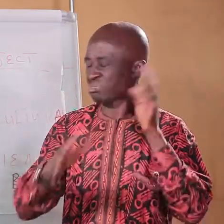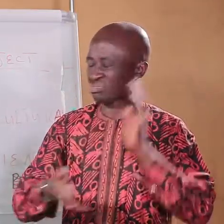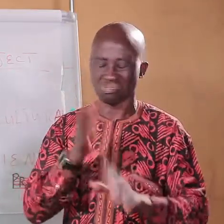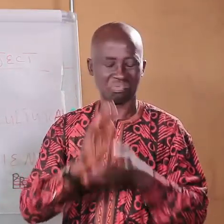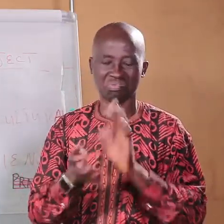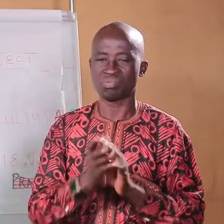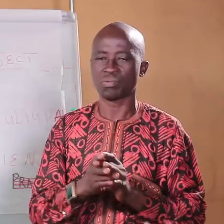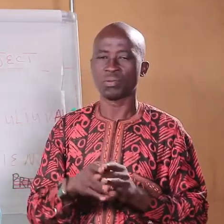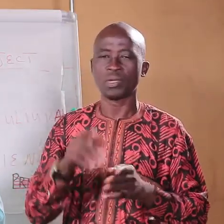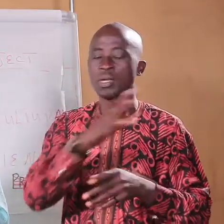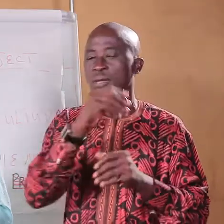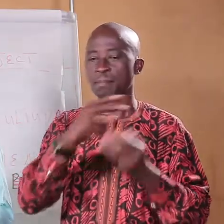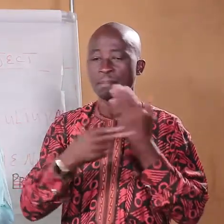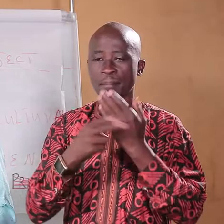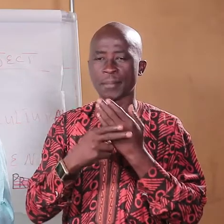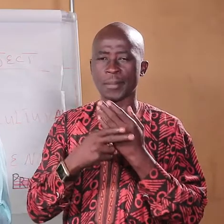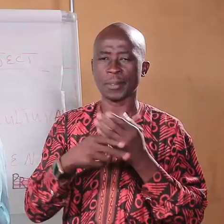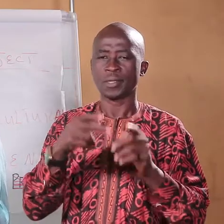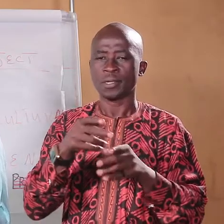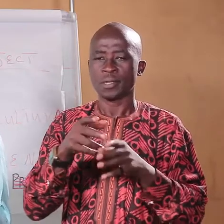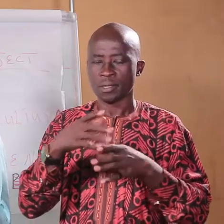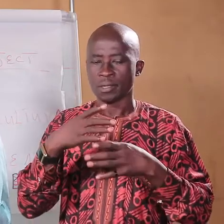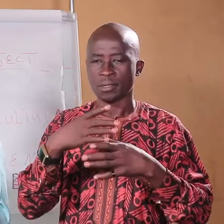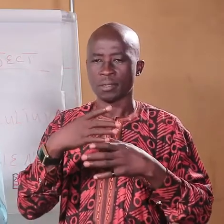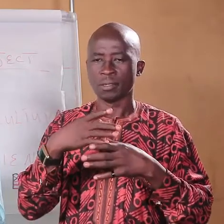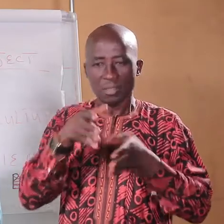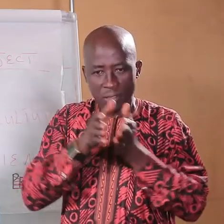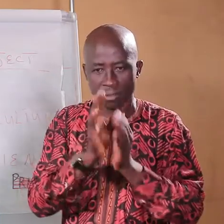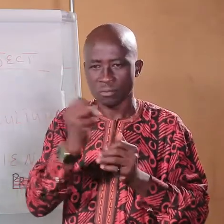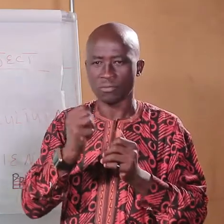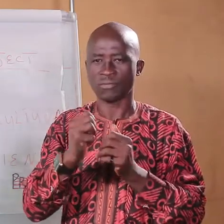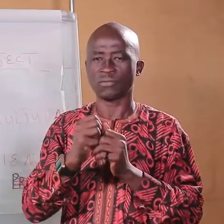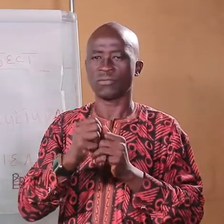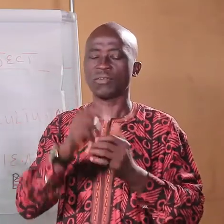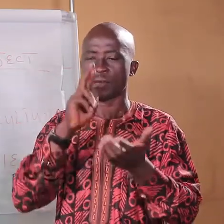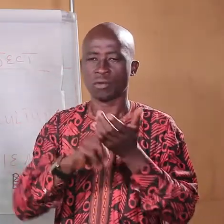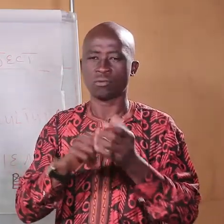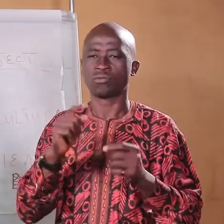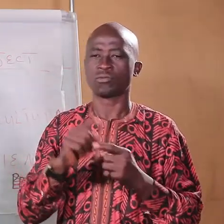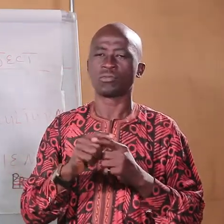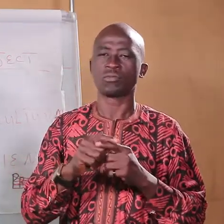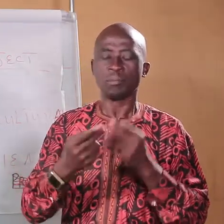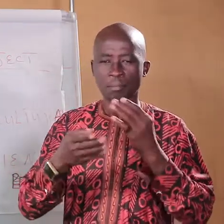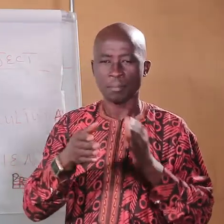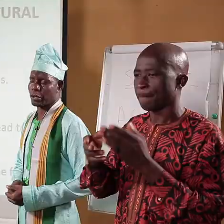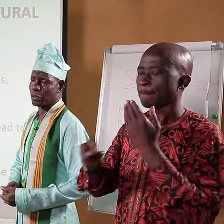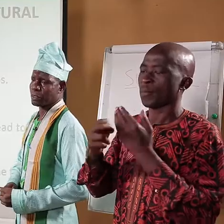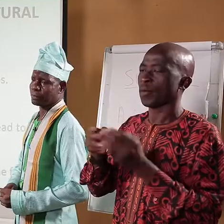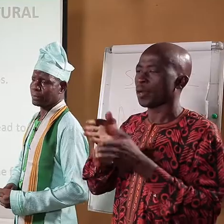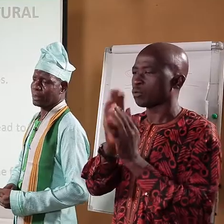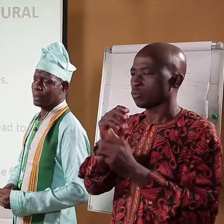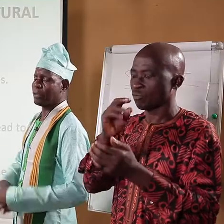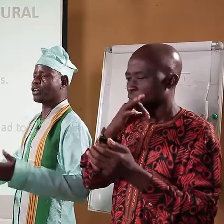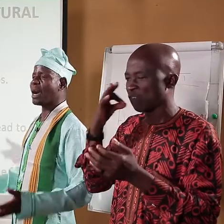go to the bank to obtain loan, the banks will ask you of records. The banks will ask you of